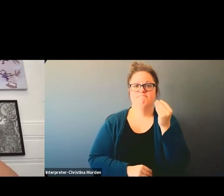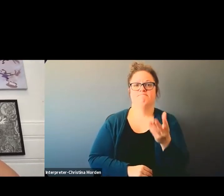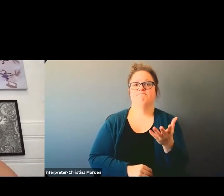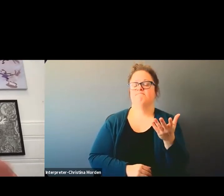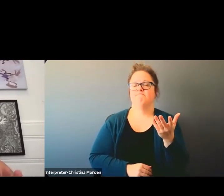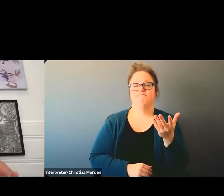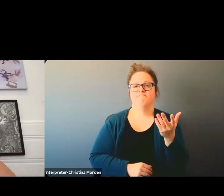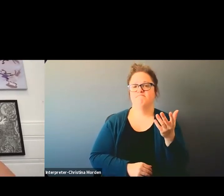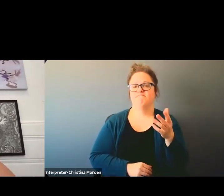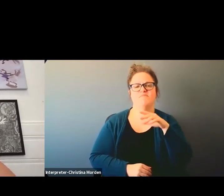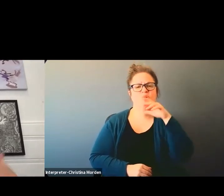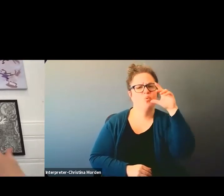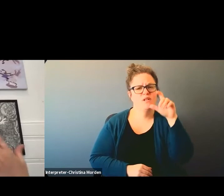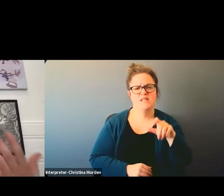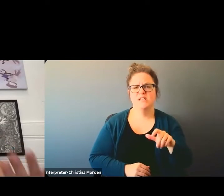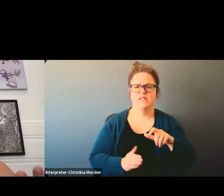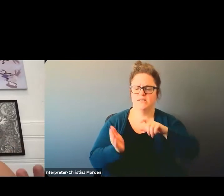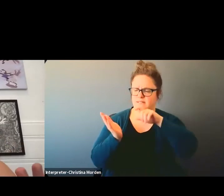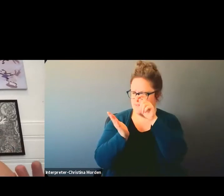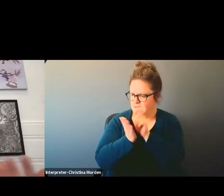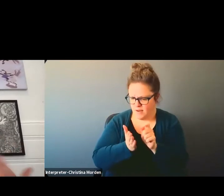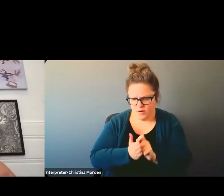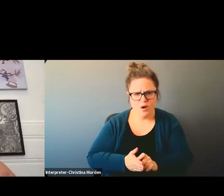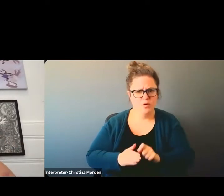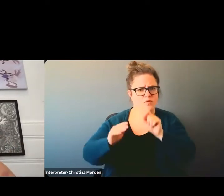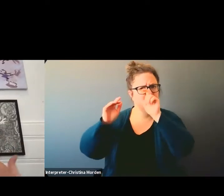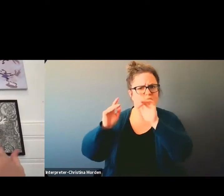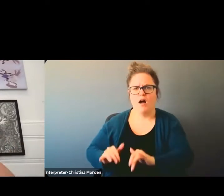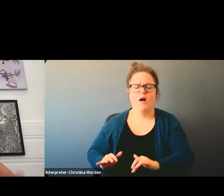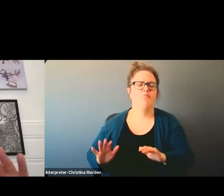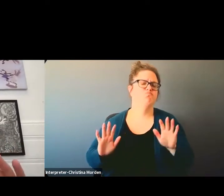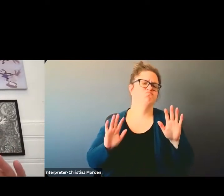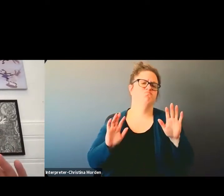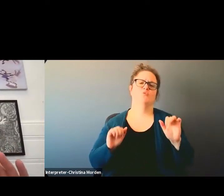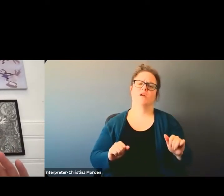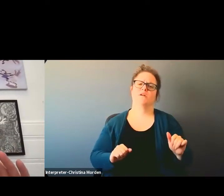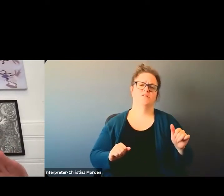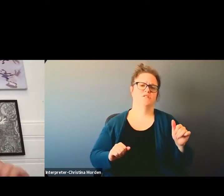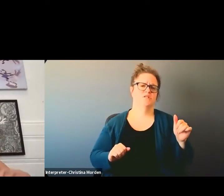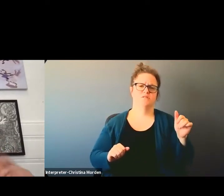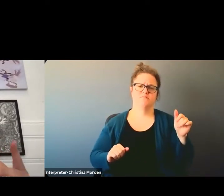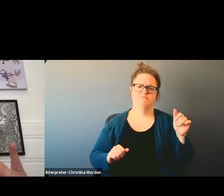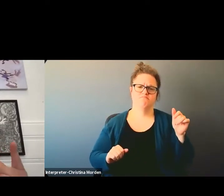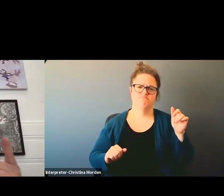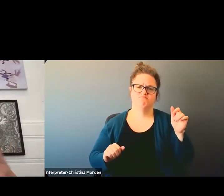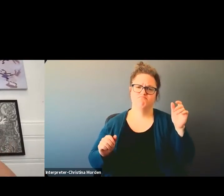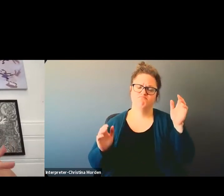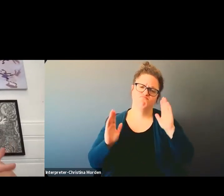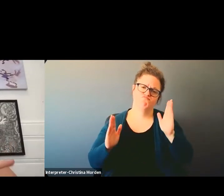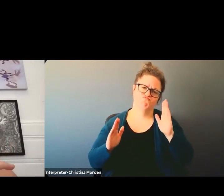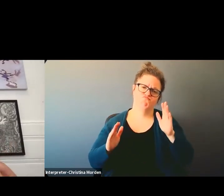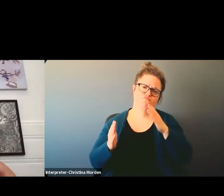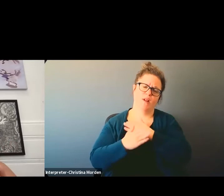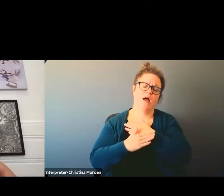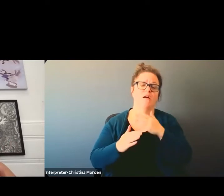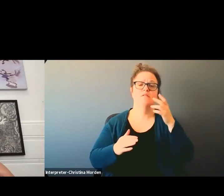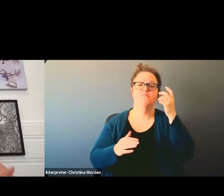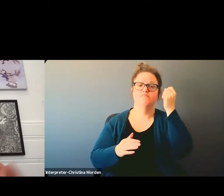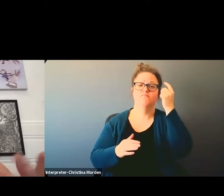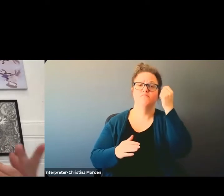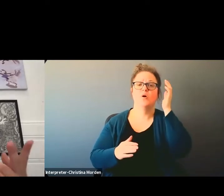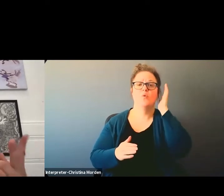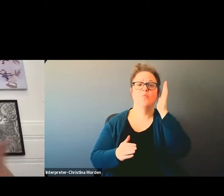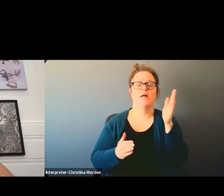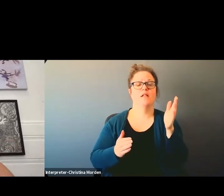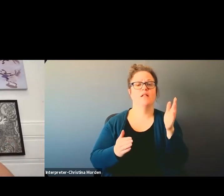worry about taking notes, just listen and relax. When we send out the recording link, there's going to be a resource handout for you